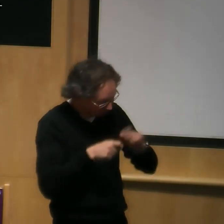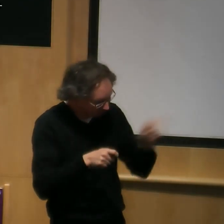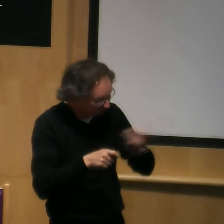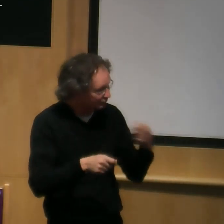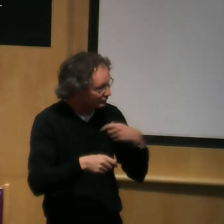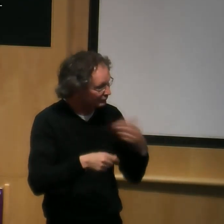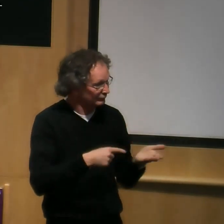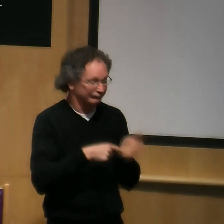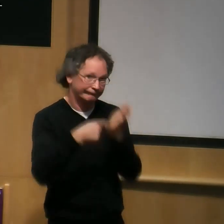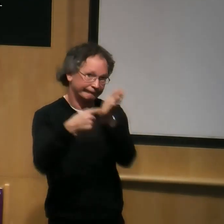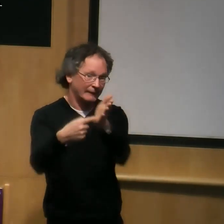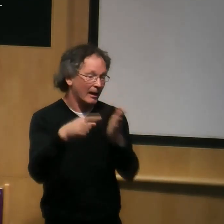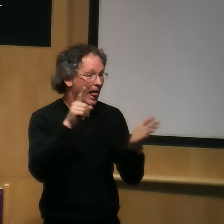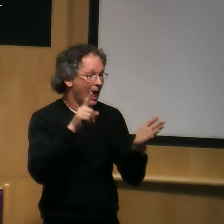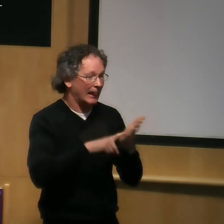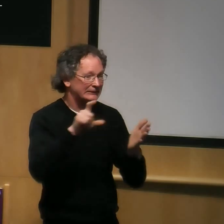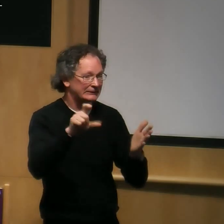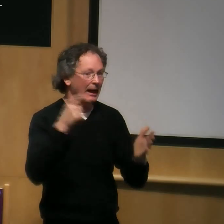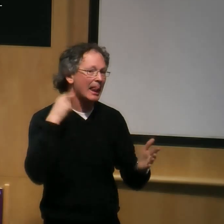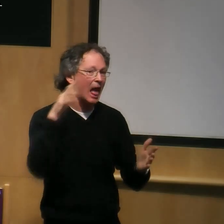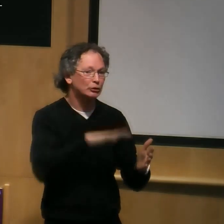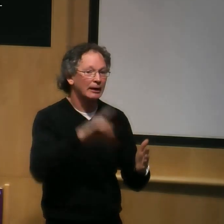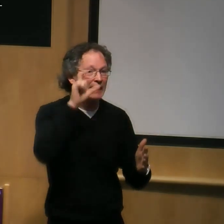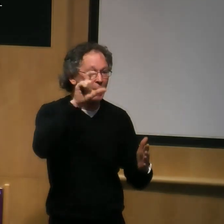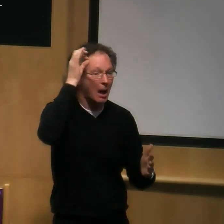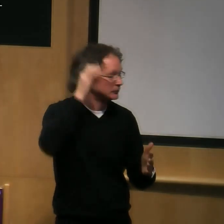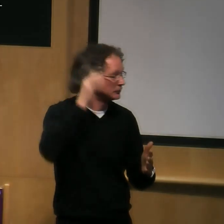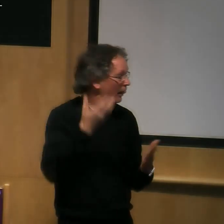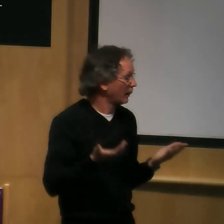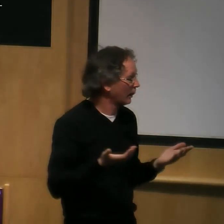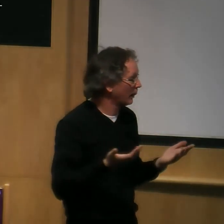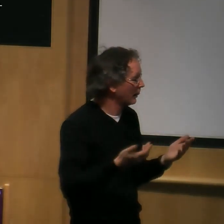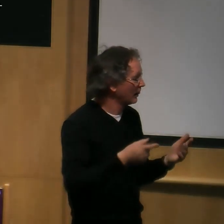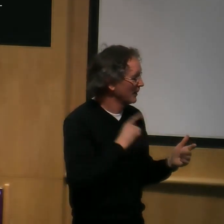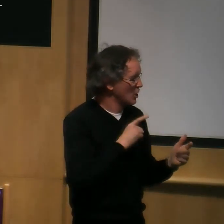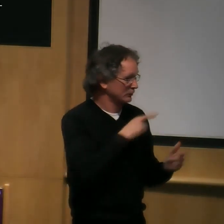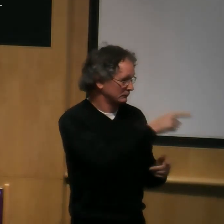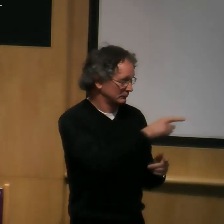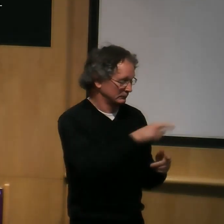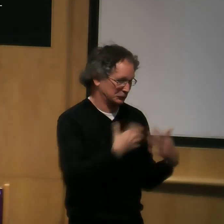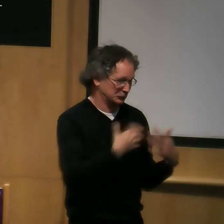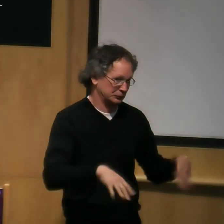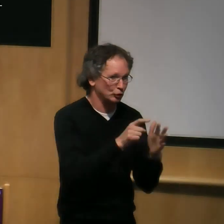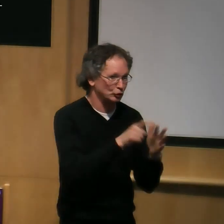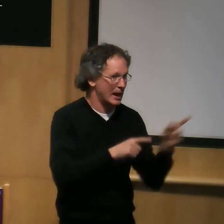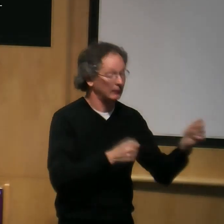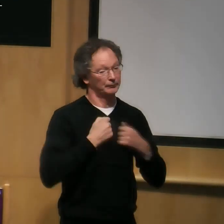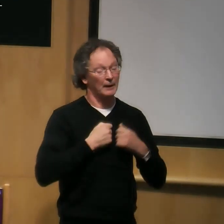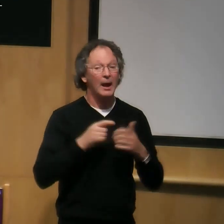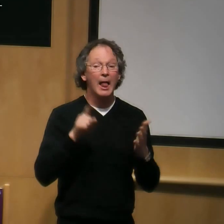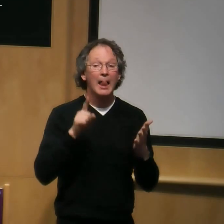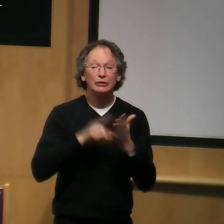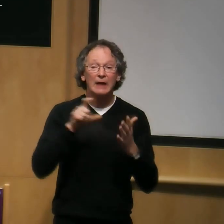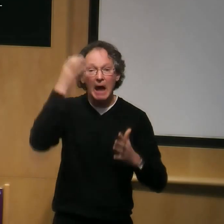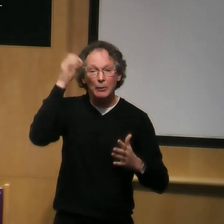findings? Will you be able to publish a report so that I can take it to places like Lancashire City Council and Lancashire County Council?